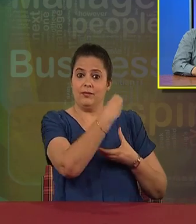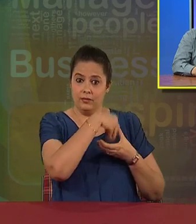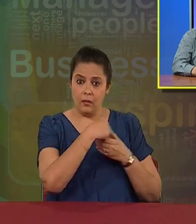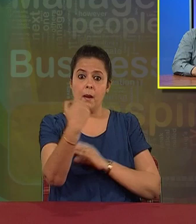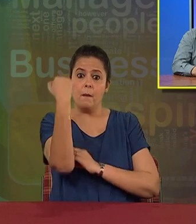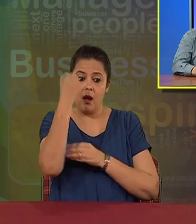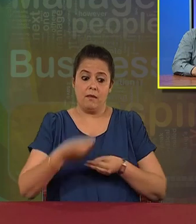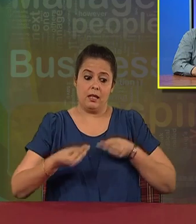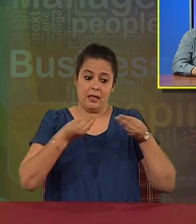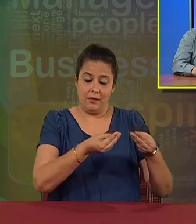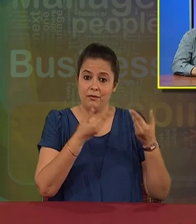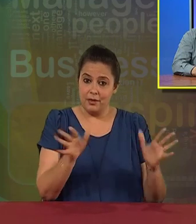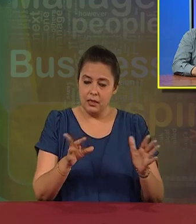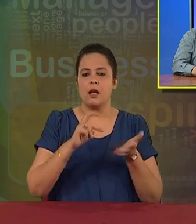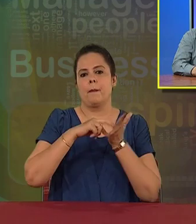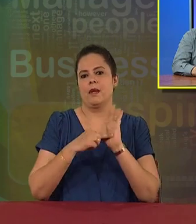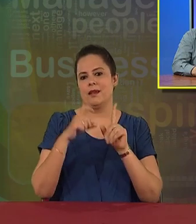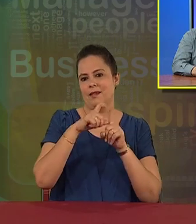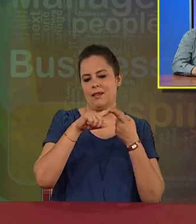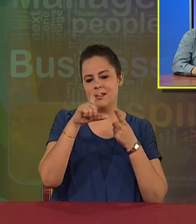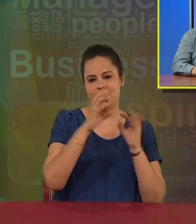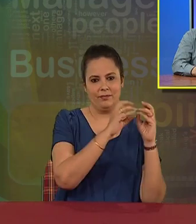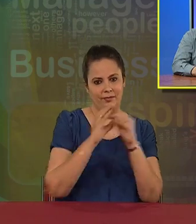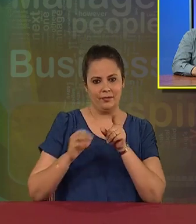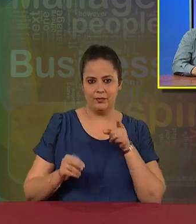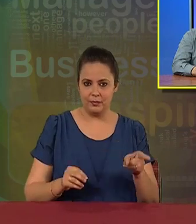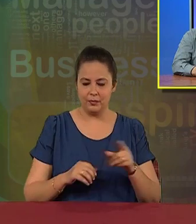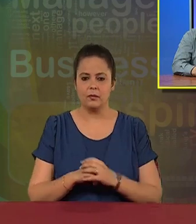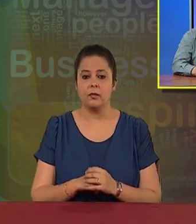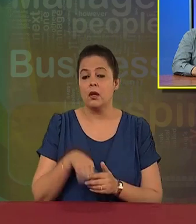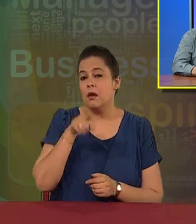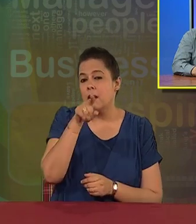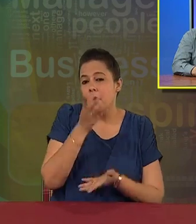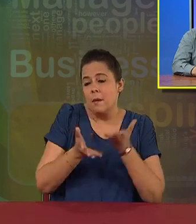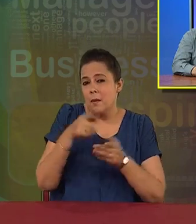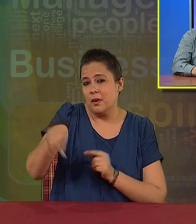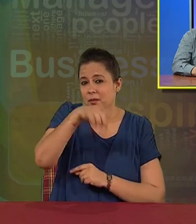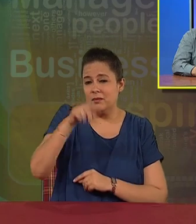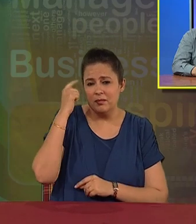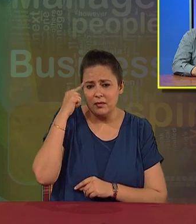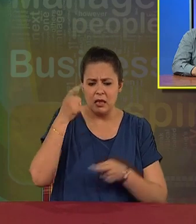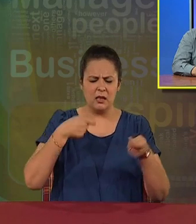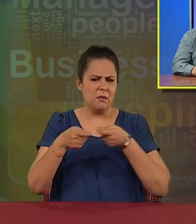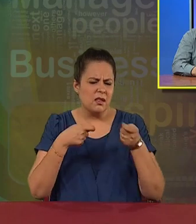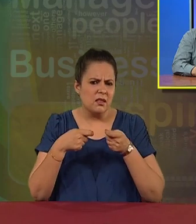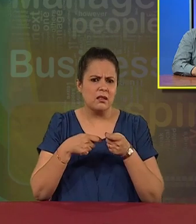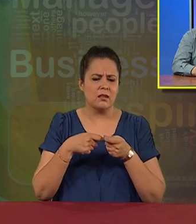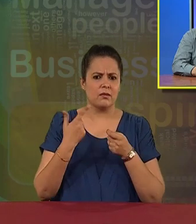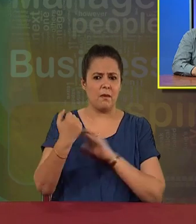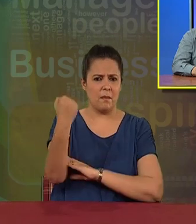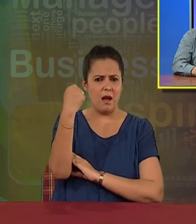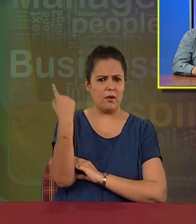in the organization are known as decentralization. Now you may be thinking whether the business organization should go